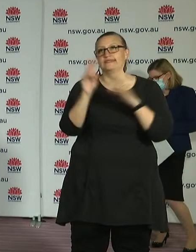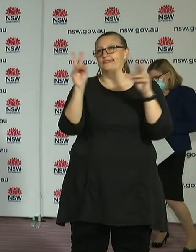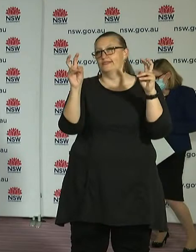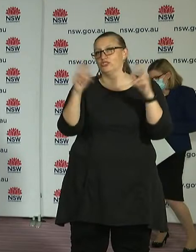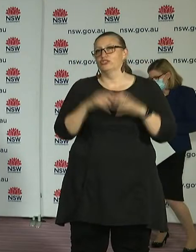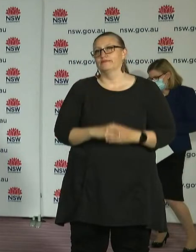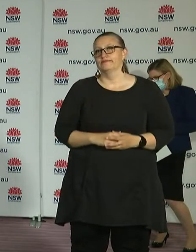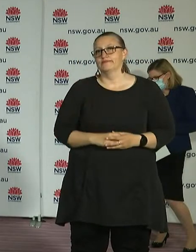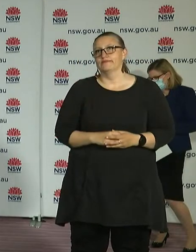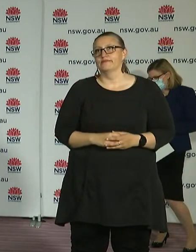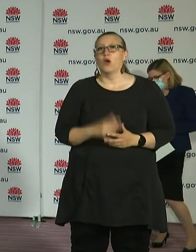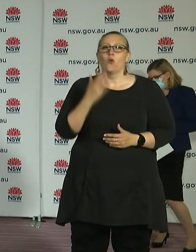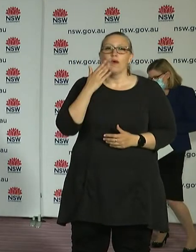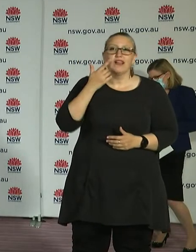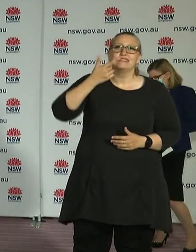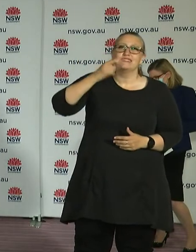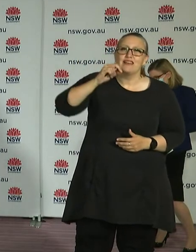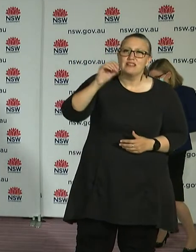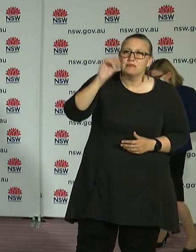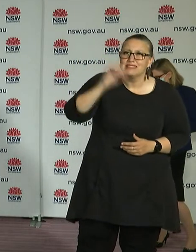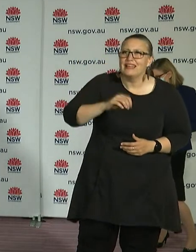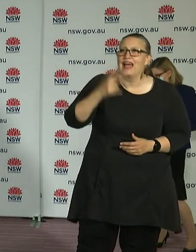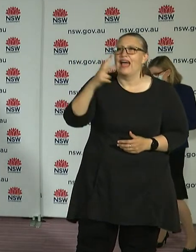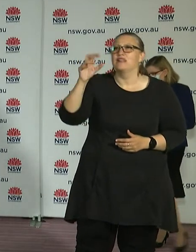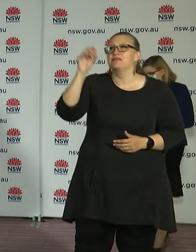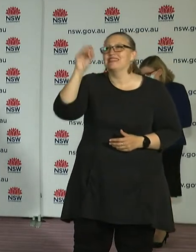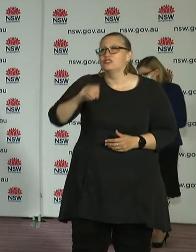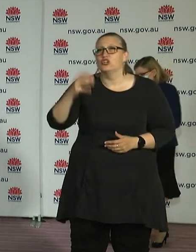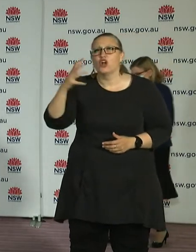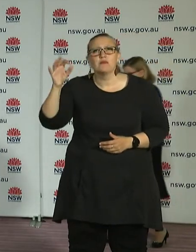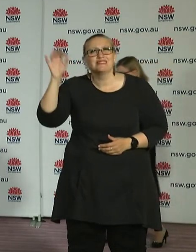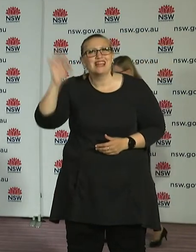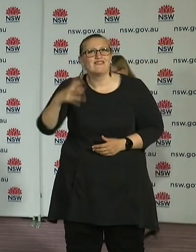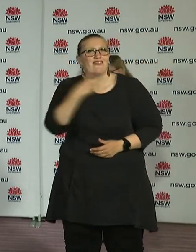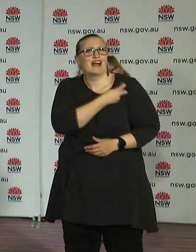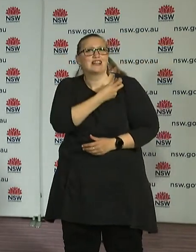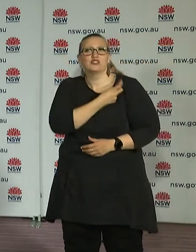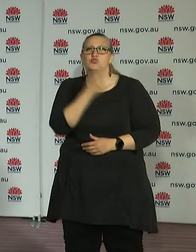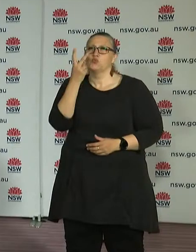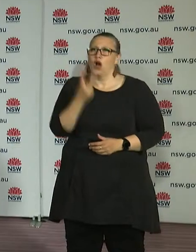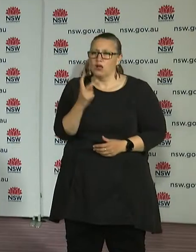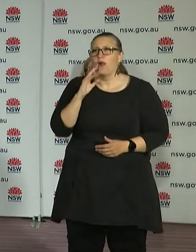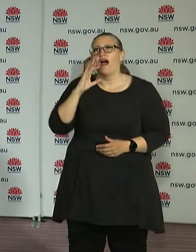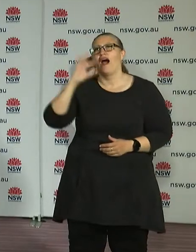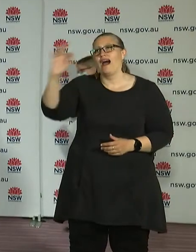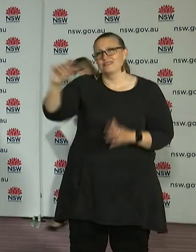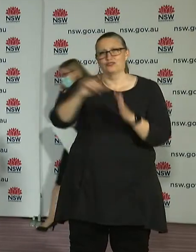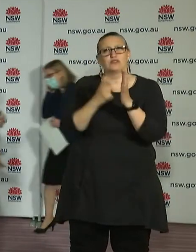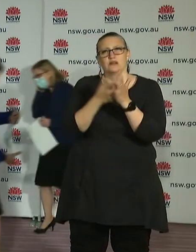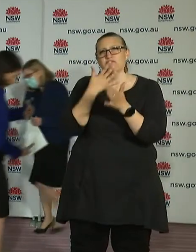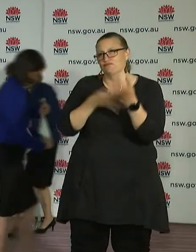you get to 70 and 80 and 90% full vaccination. So I'll ask Dr. Chant to comment on that because it is a specific health issue.